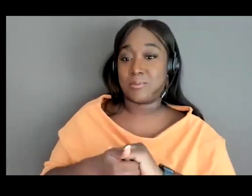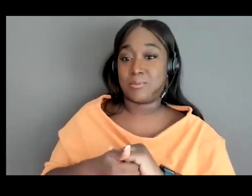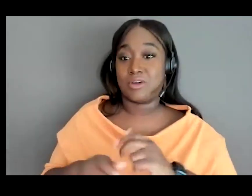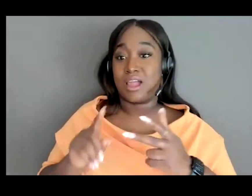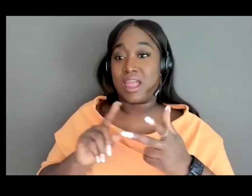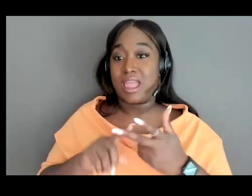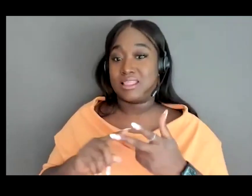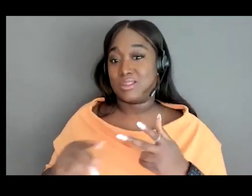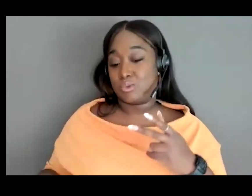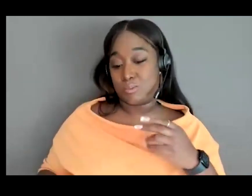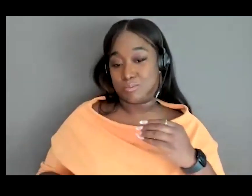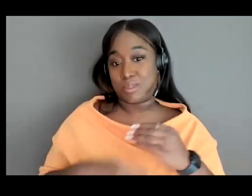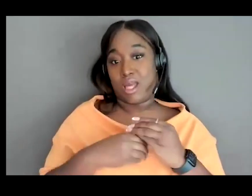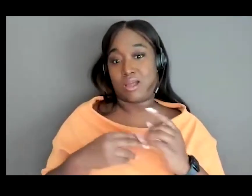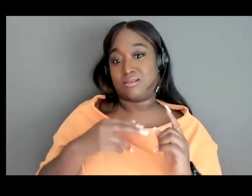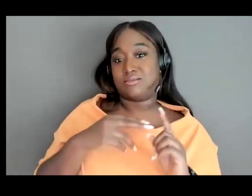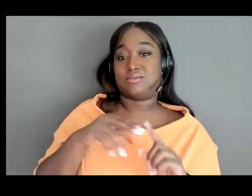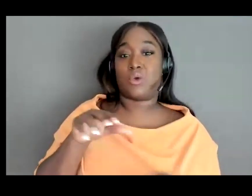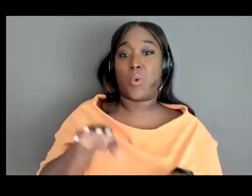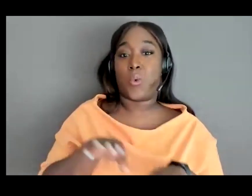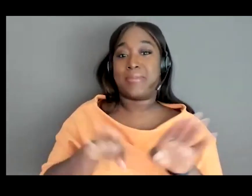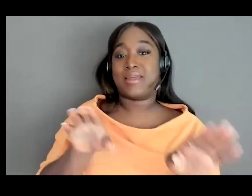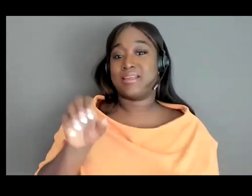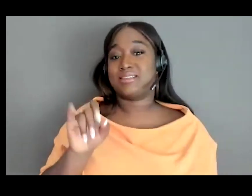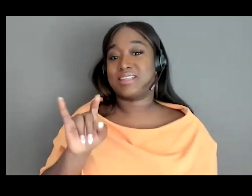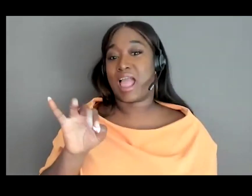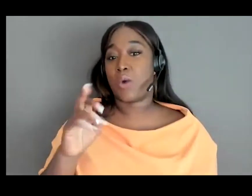most appealingly plug open sidewalks into this?